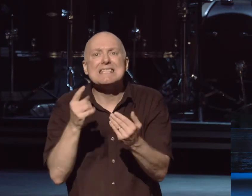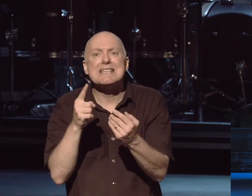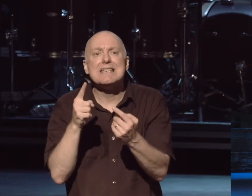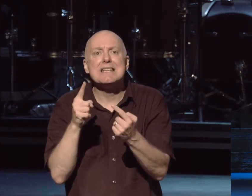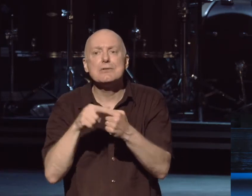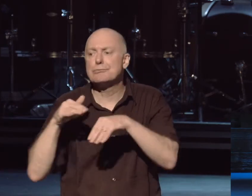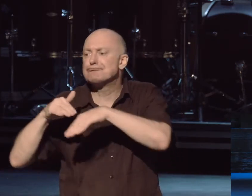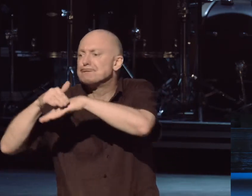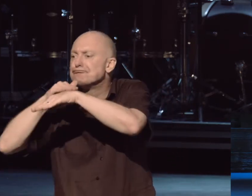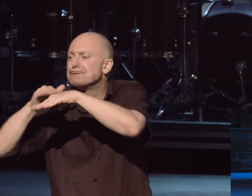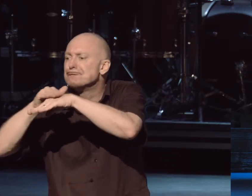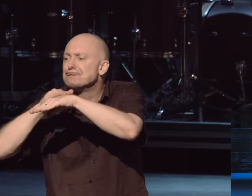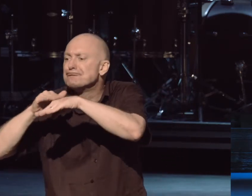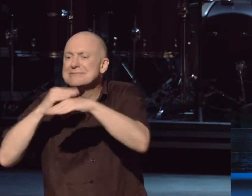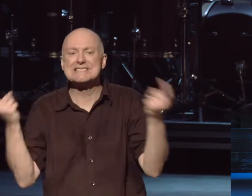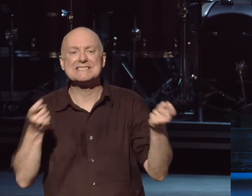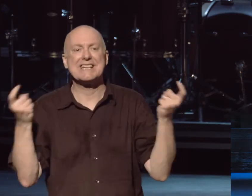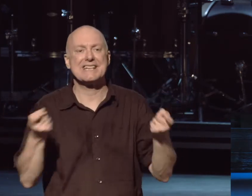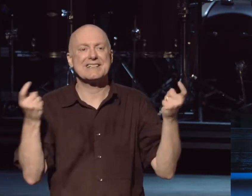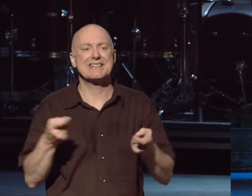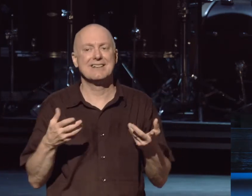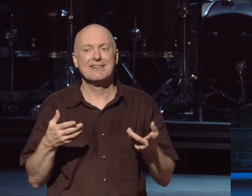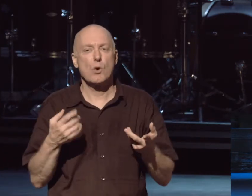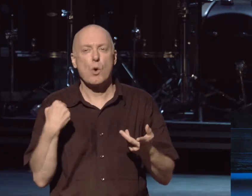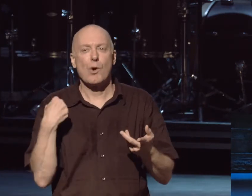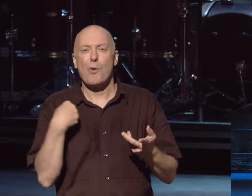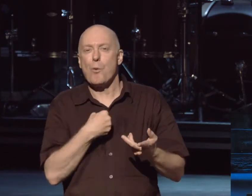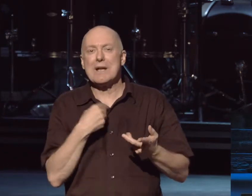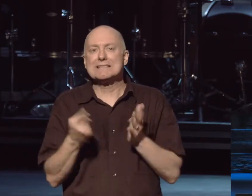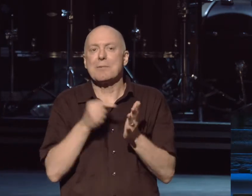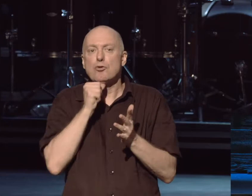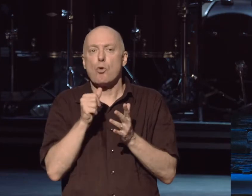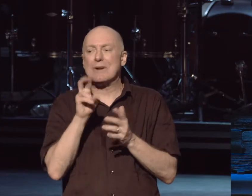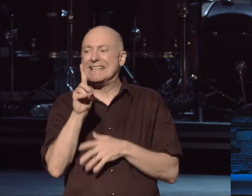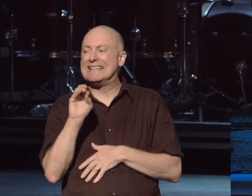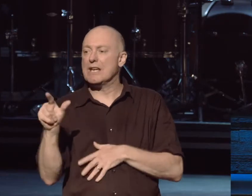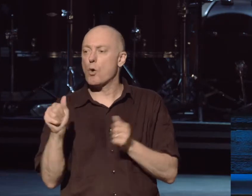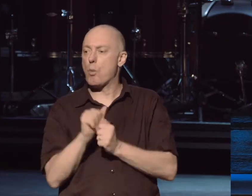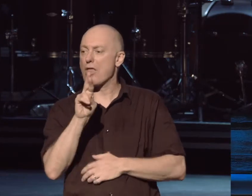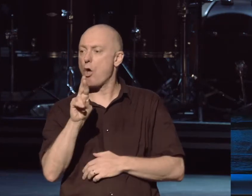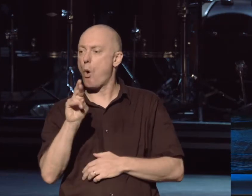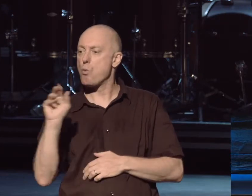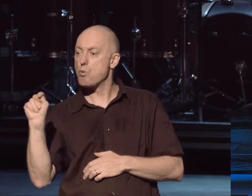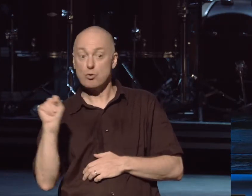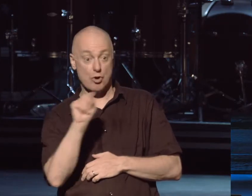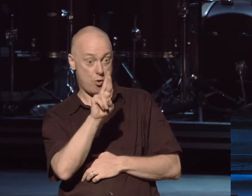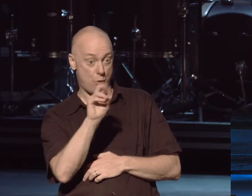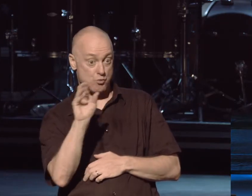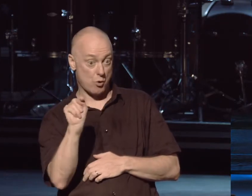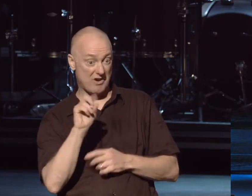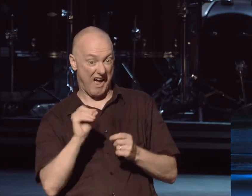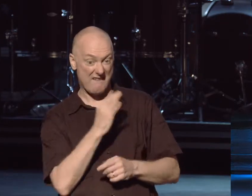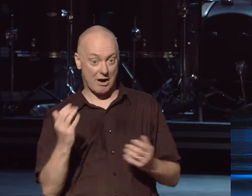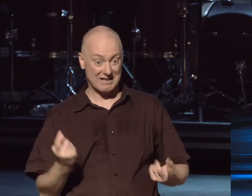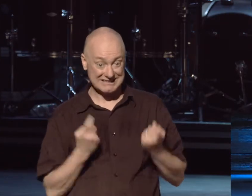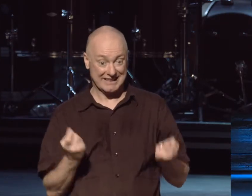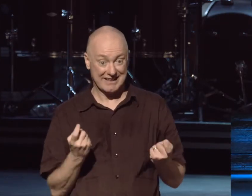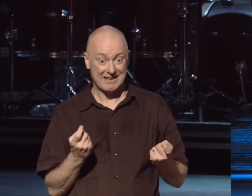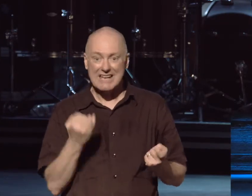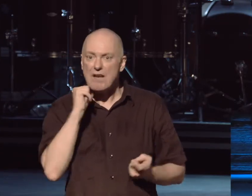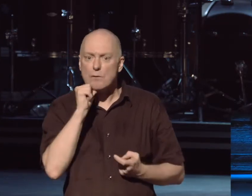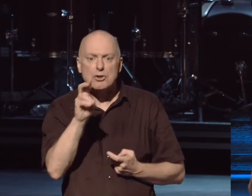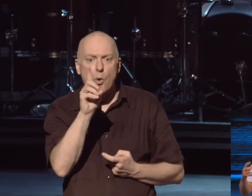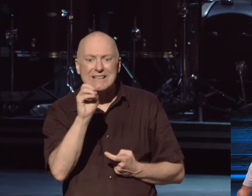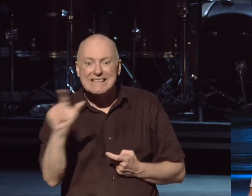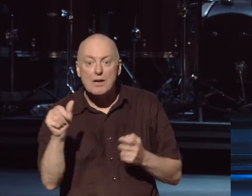to skim the surface of our sin without ever dealing with the root. But the problem biblically is, if we don't deal